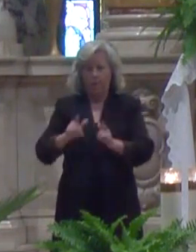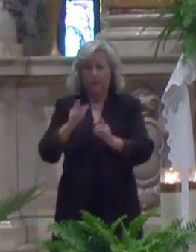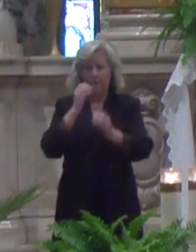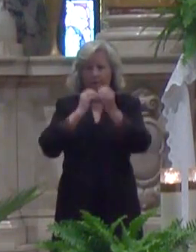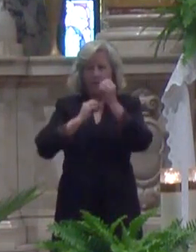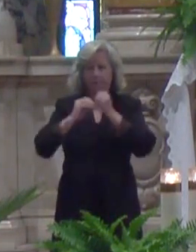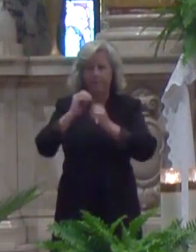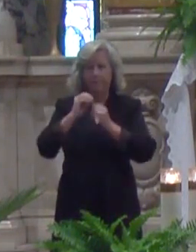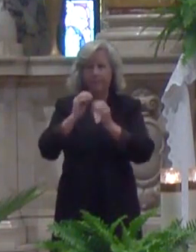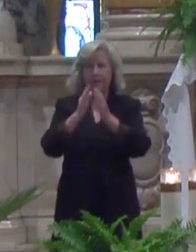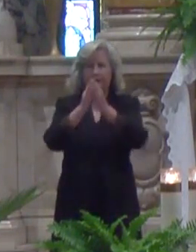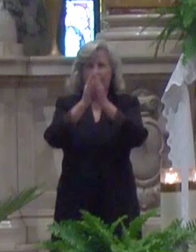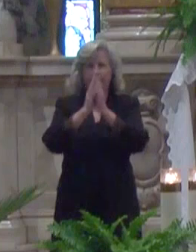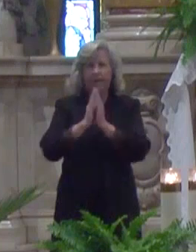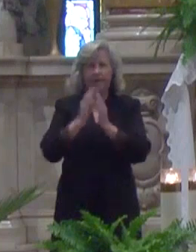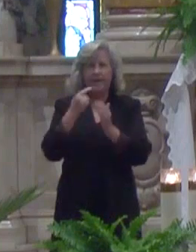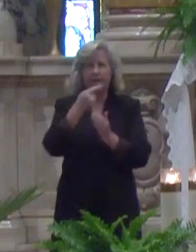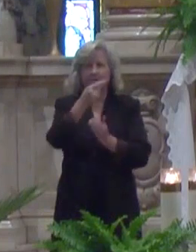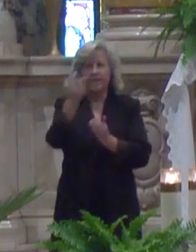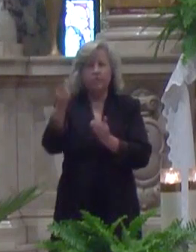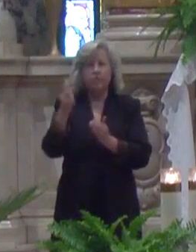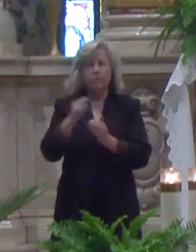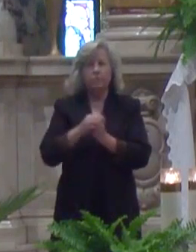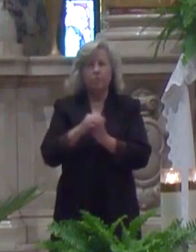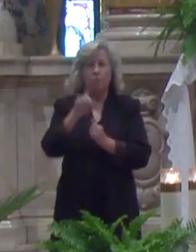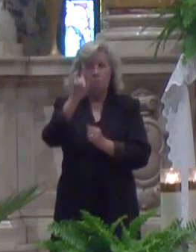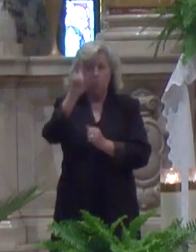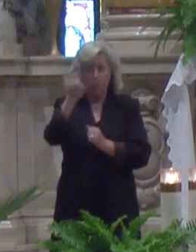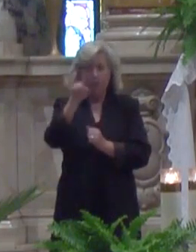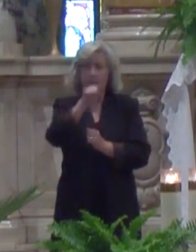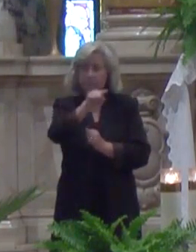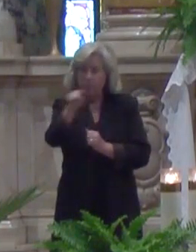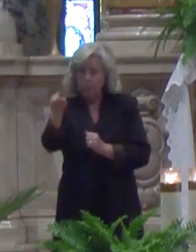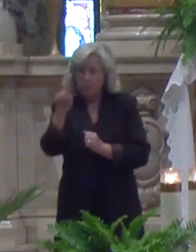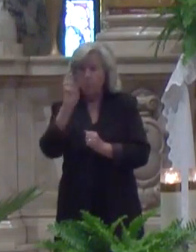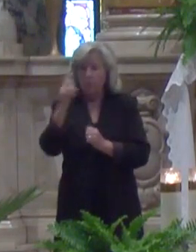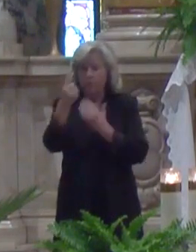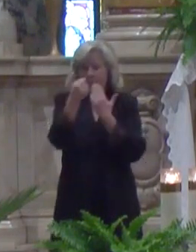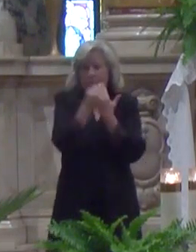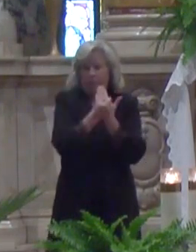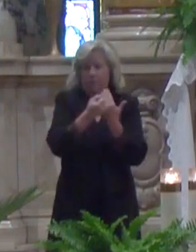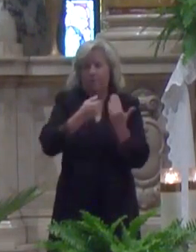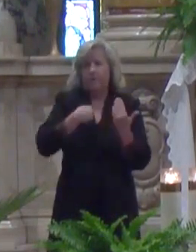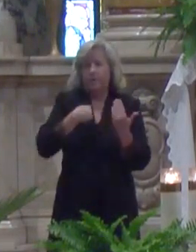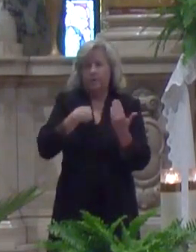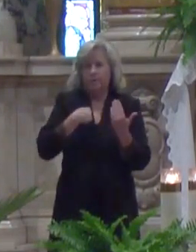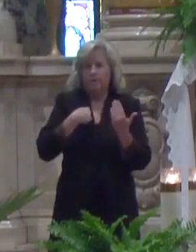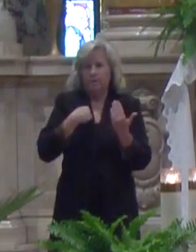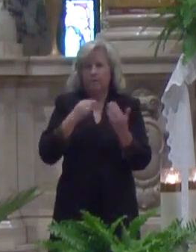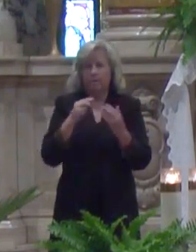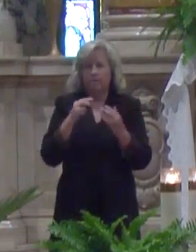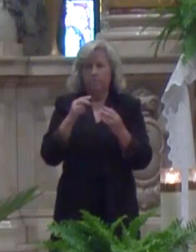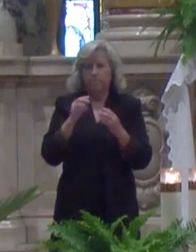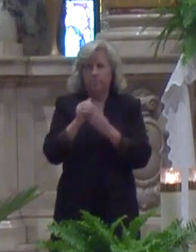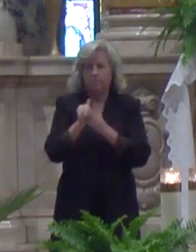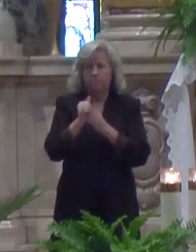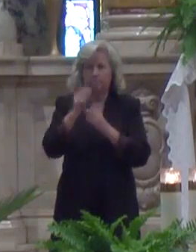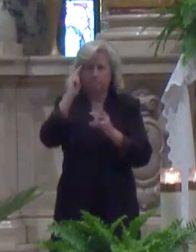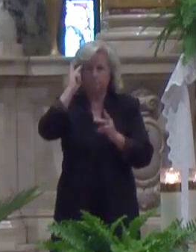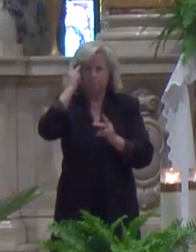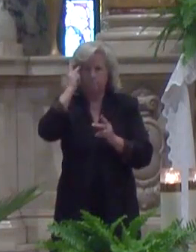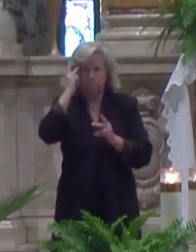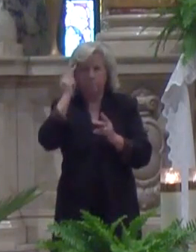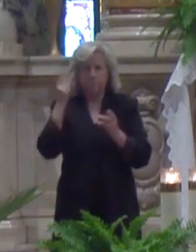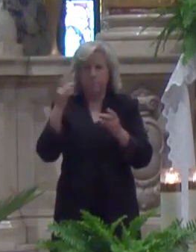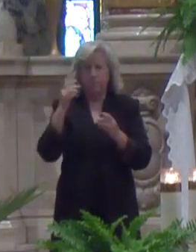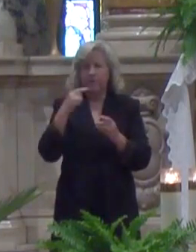said, "Amen, I say to you, one of you will betray me." Deeply distressed at this, they began to say to